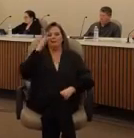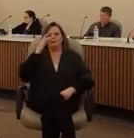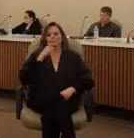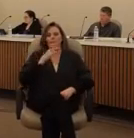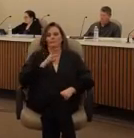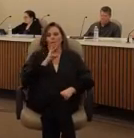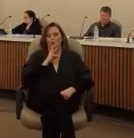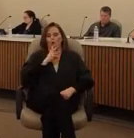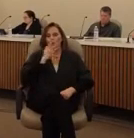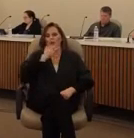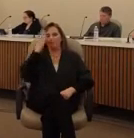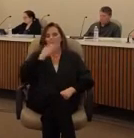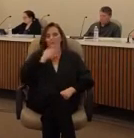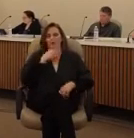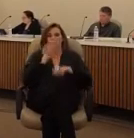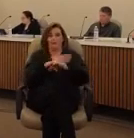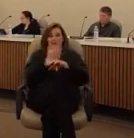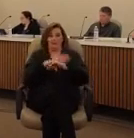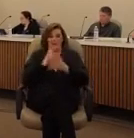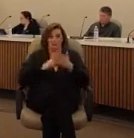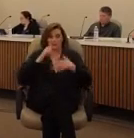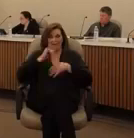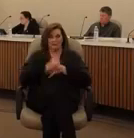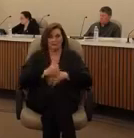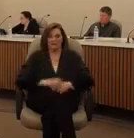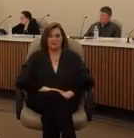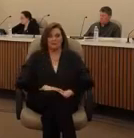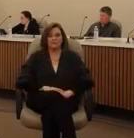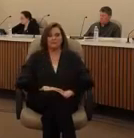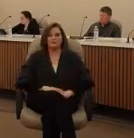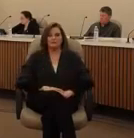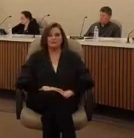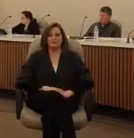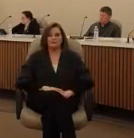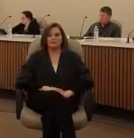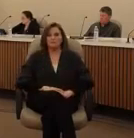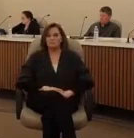approval? I know they ask in the seeker reports all the time.